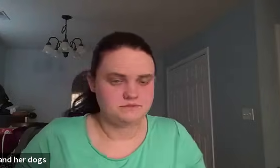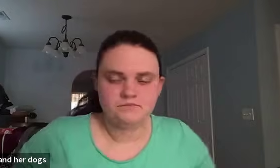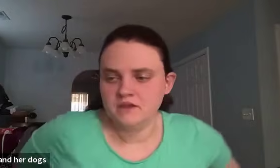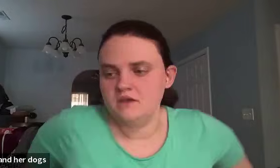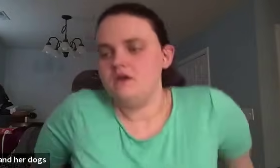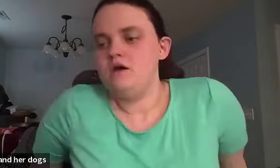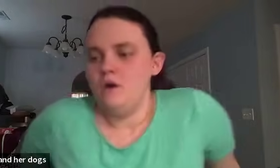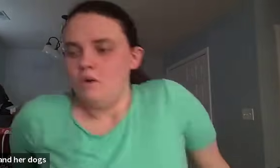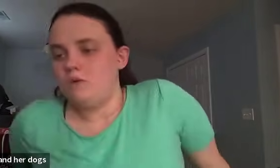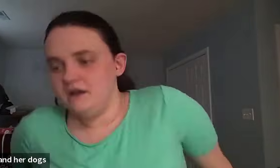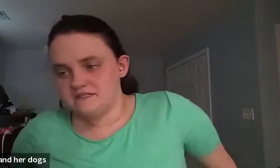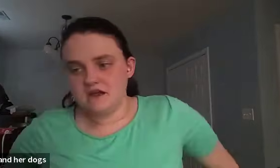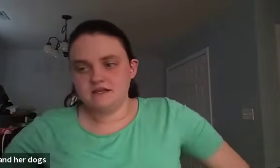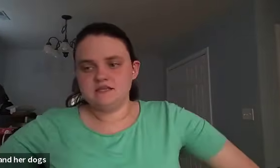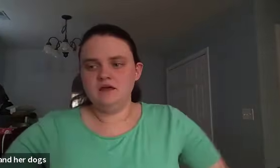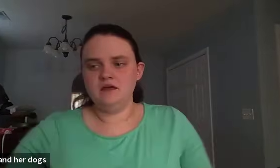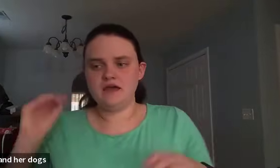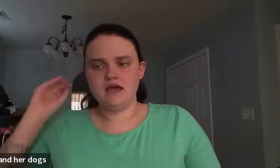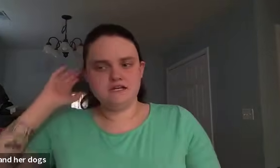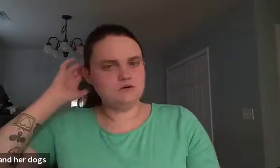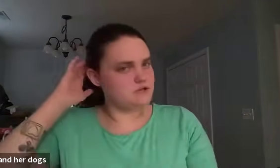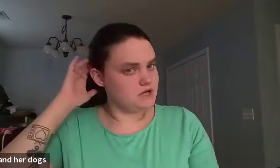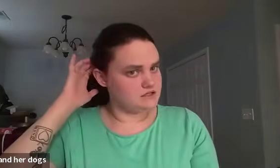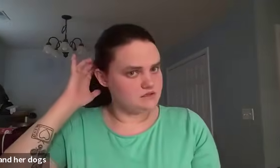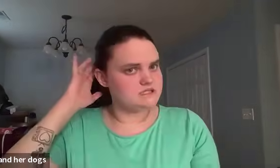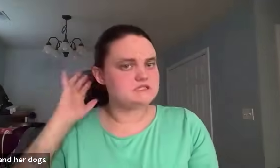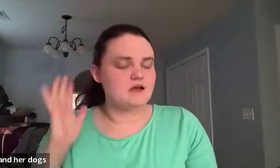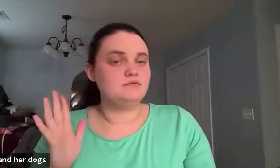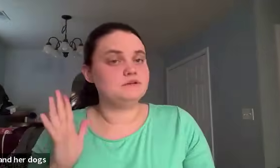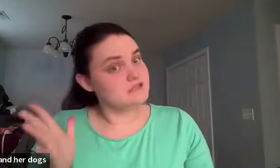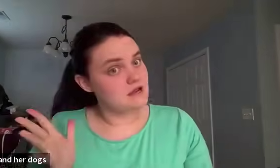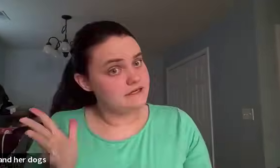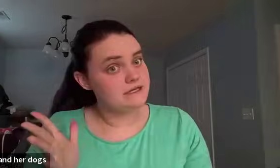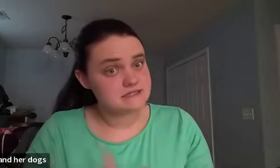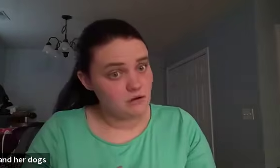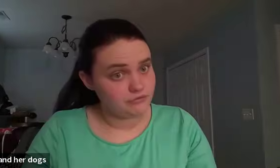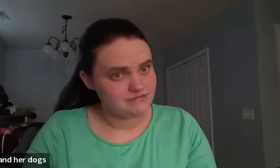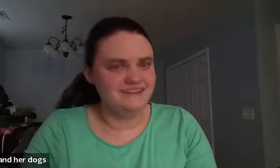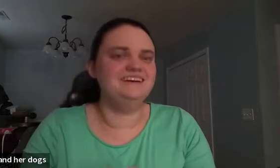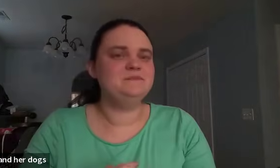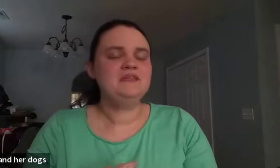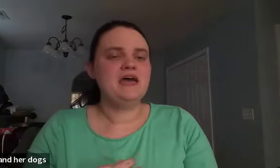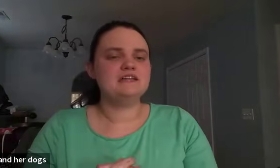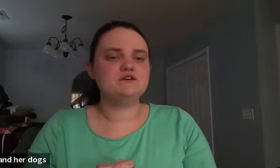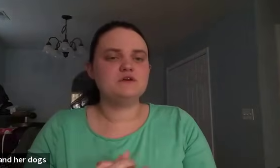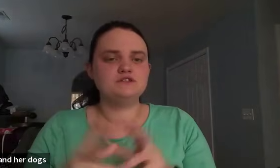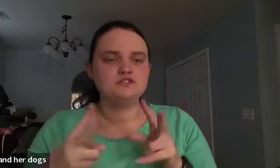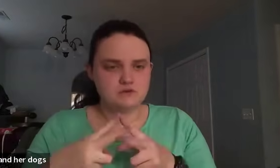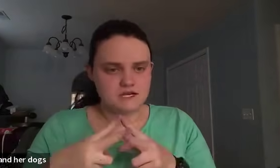situation. One of the signs that I don't think we got to is the sign for sign itself. And so there are two ways